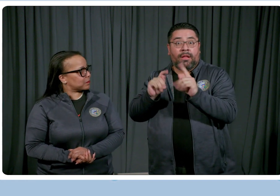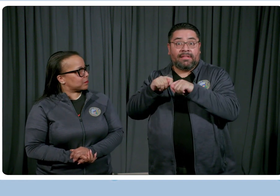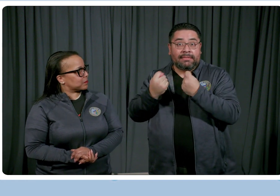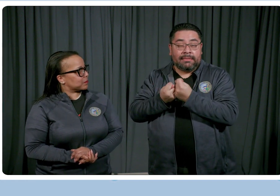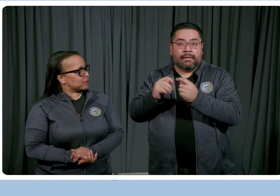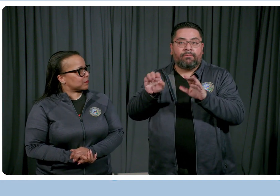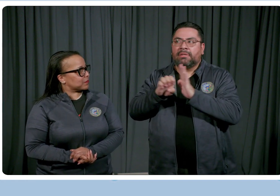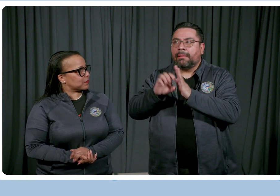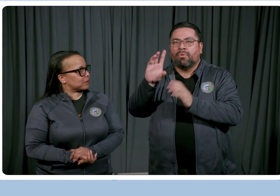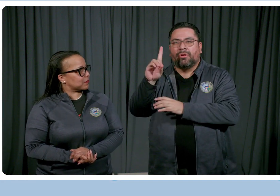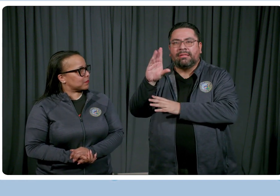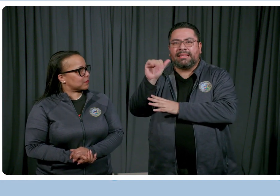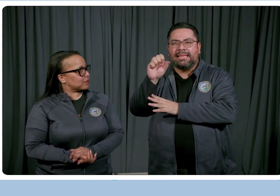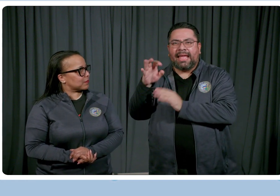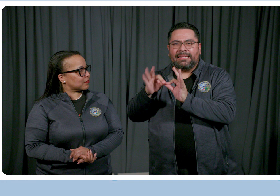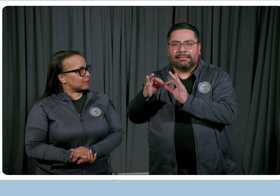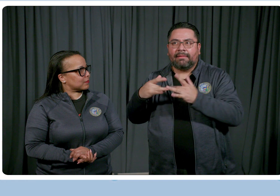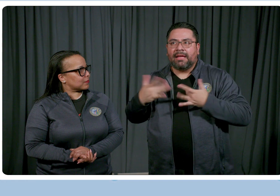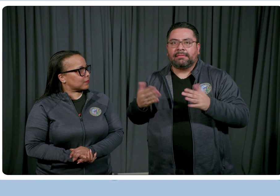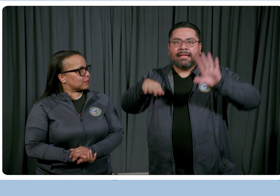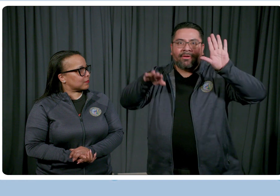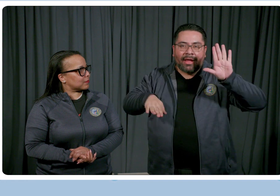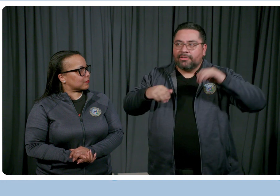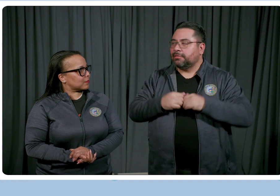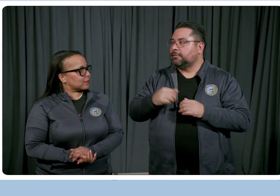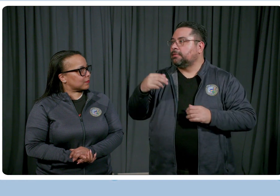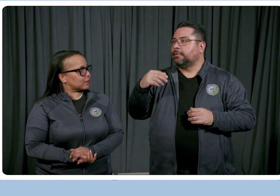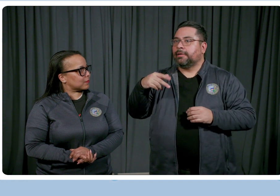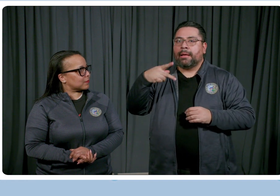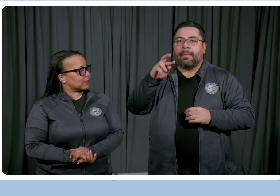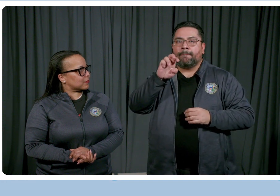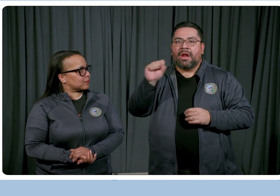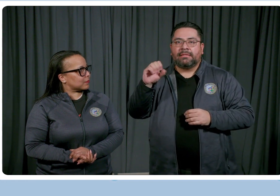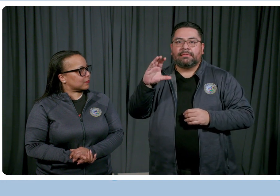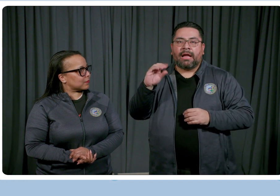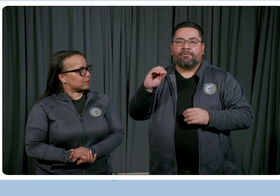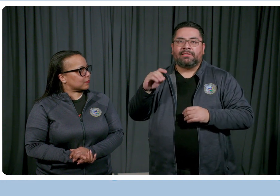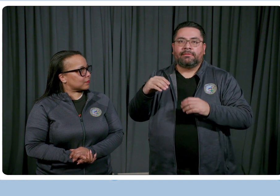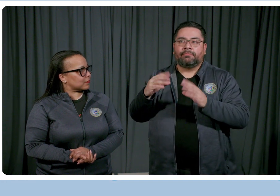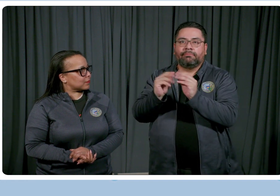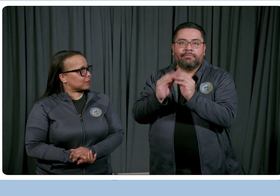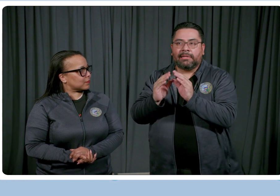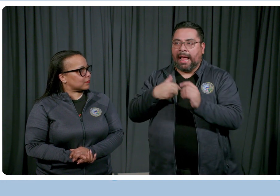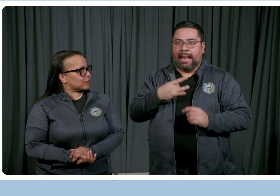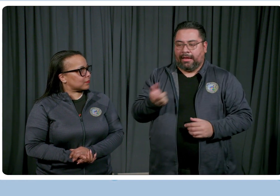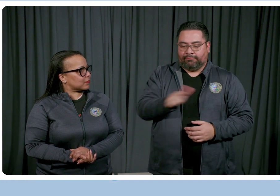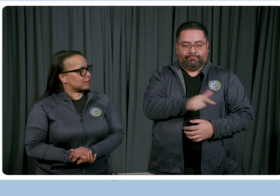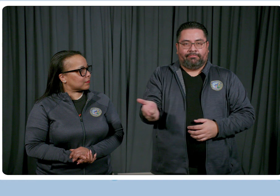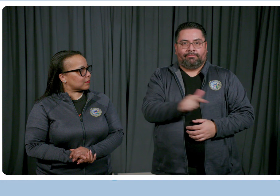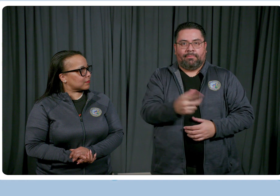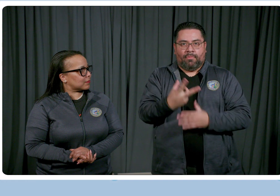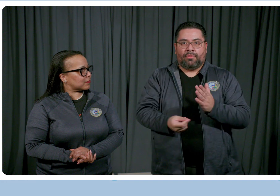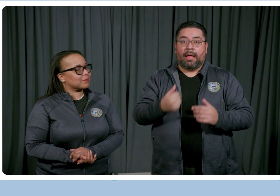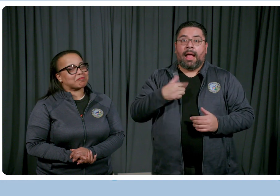the team does the case events, the inaugurations, press conferences. I like to go back and forth between both. I